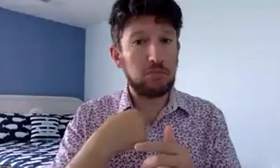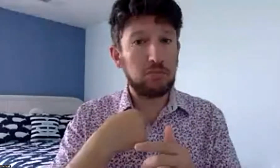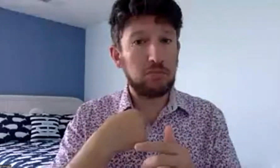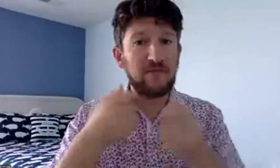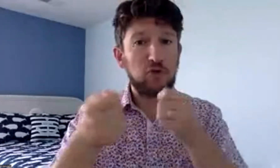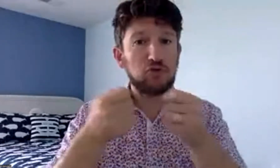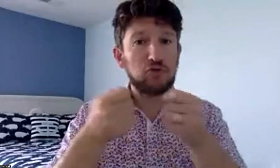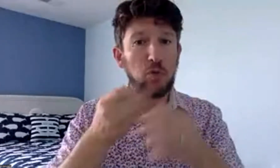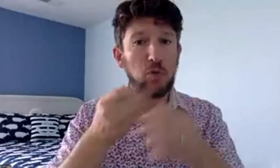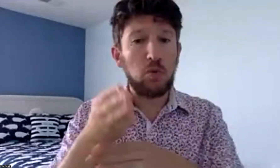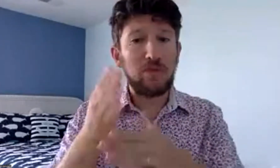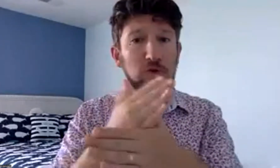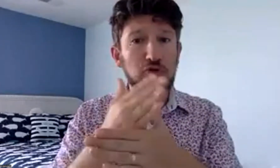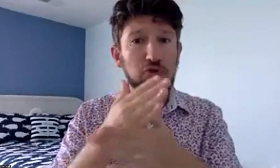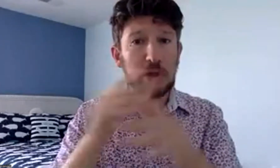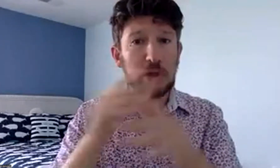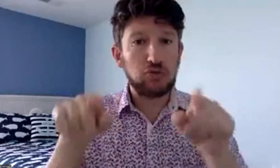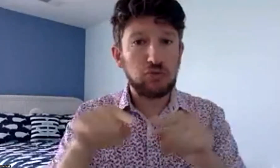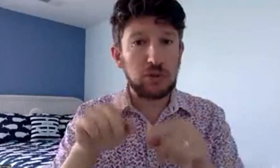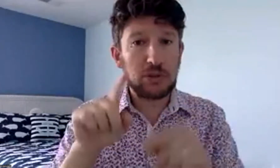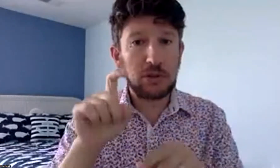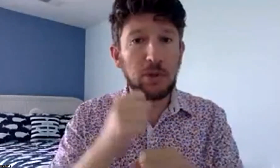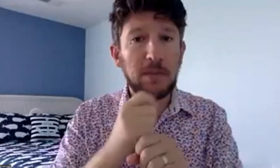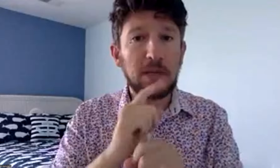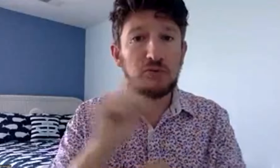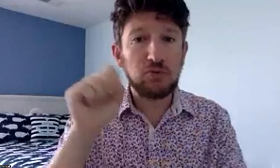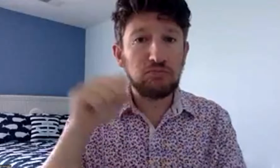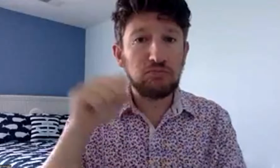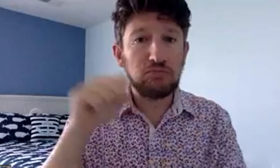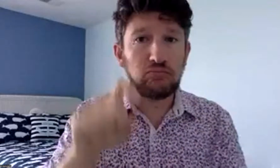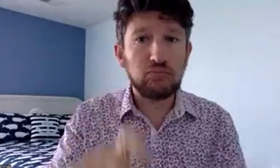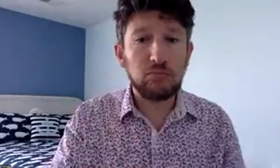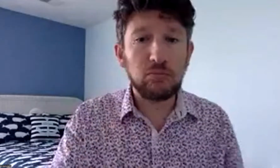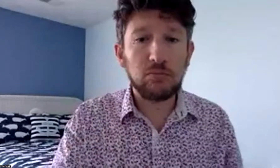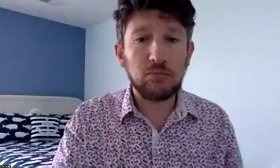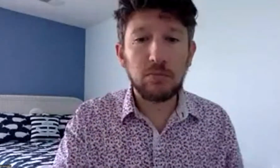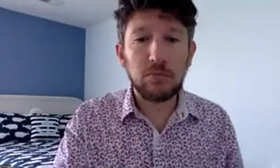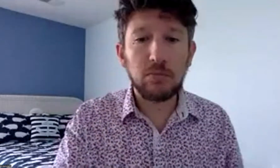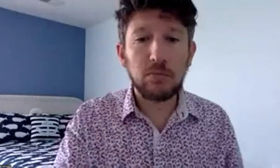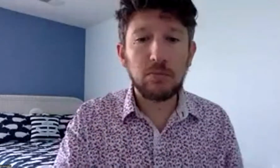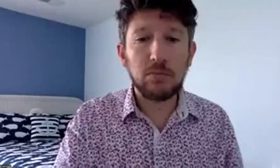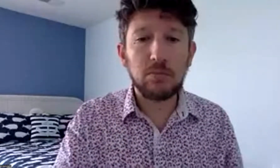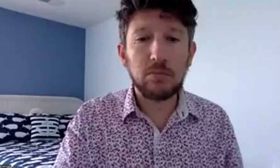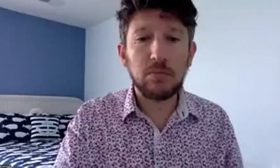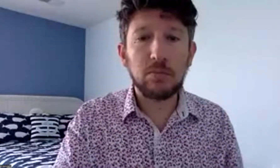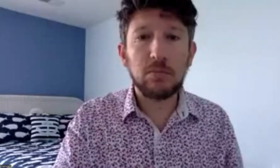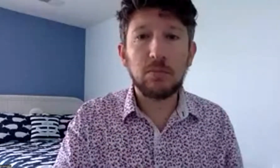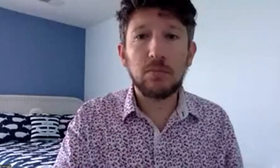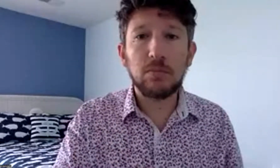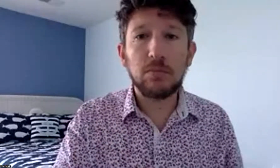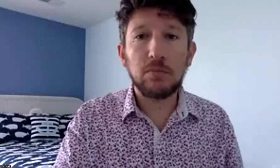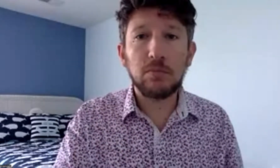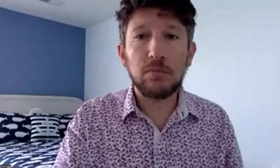Okay, so we'll go ahead and start. I'm going to share my screen if that's a thumbs